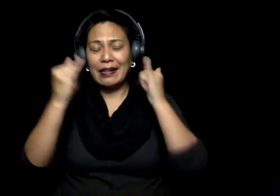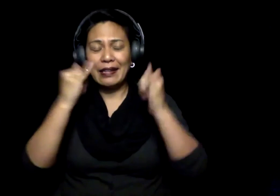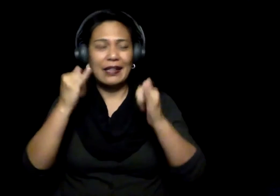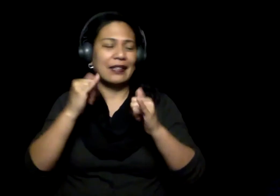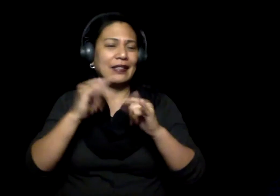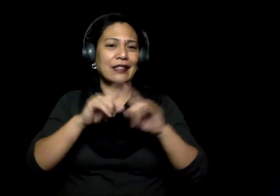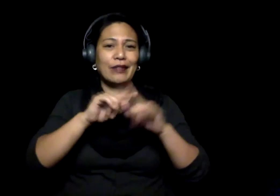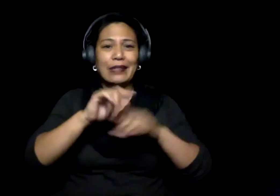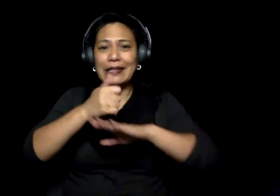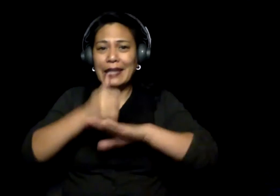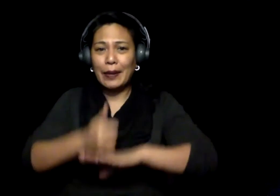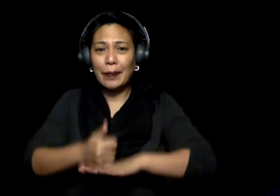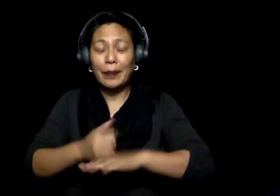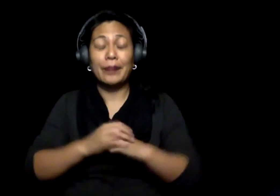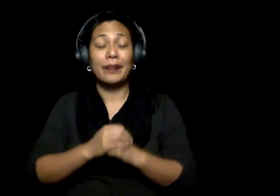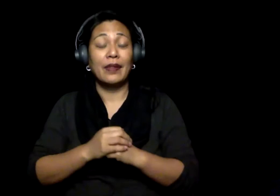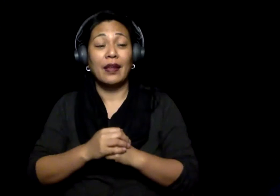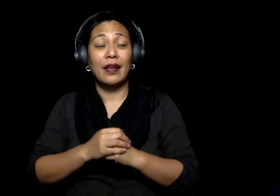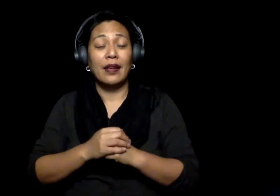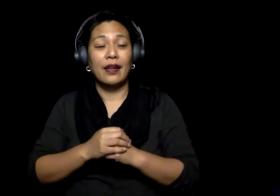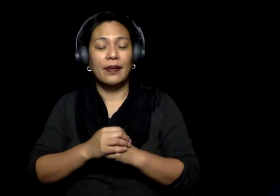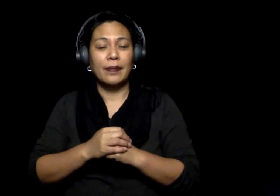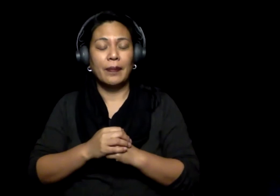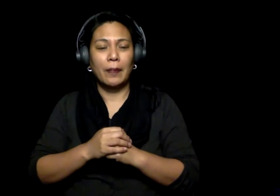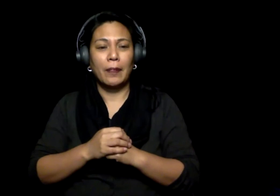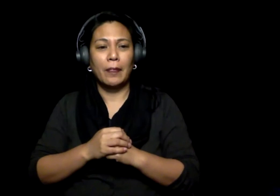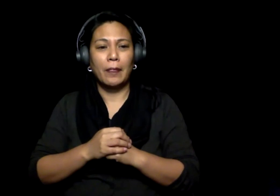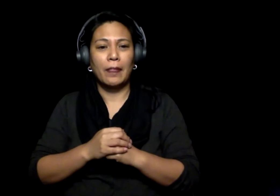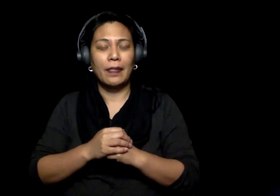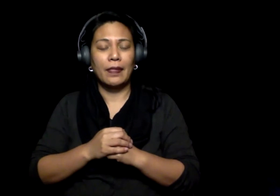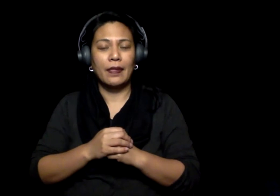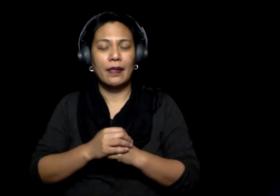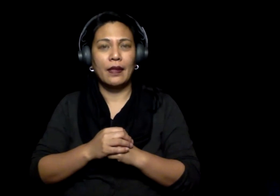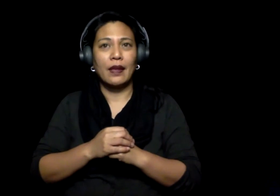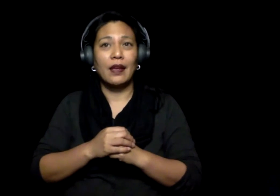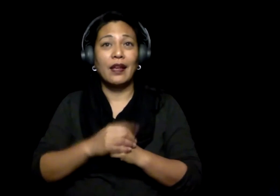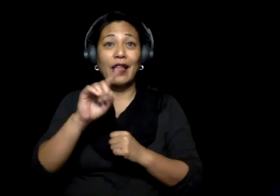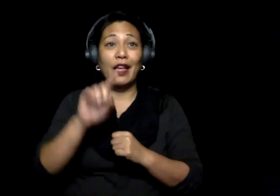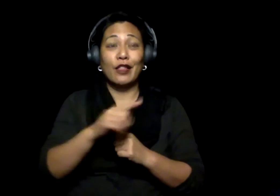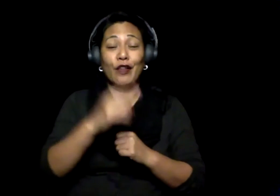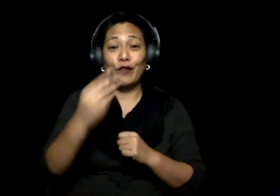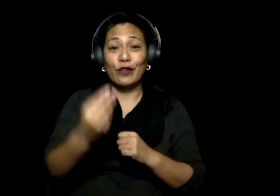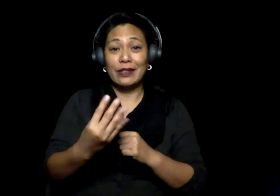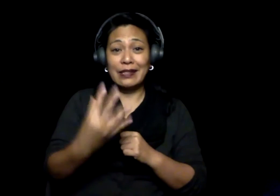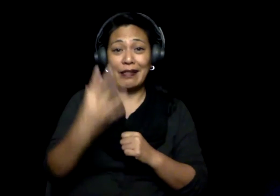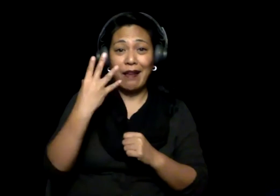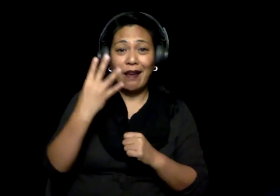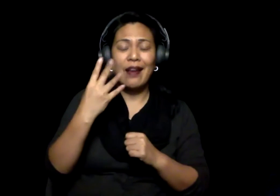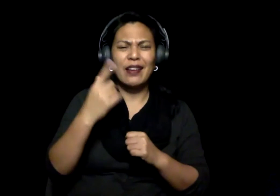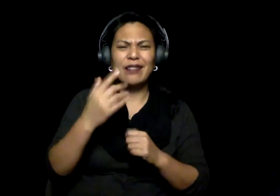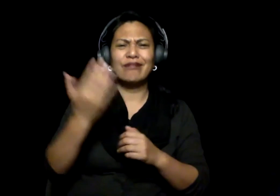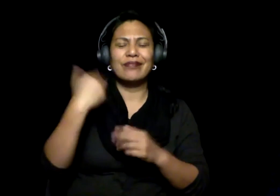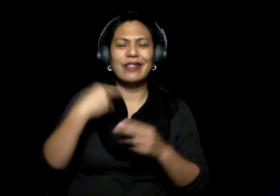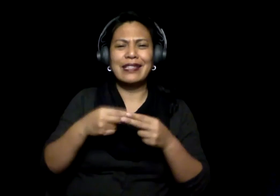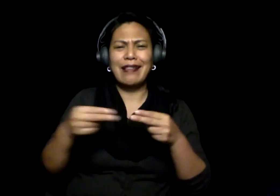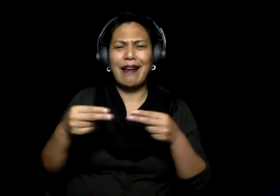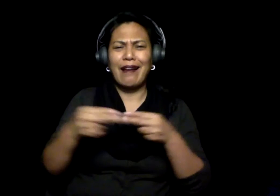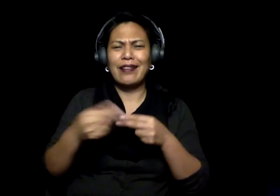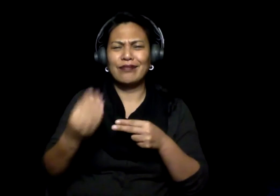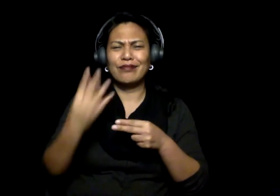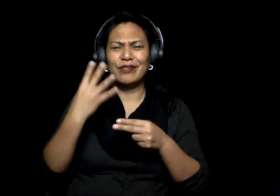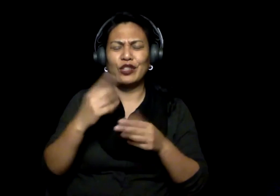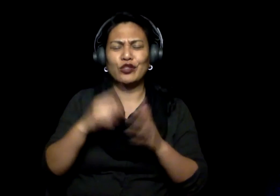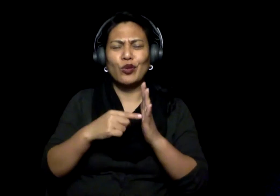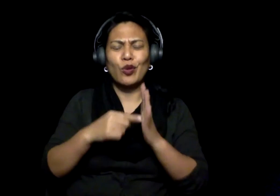The project actually that the image, the first slide image that I had up in the slide presentation